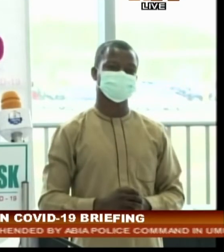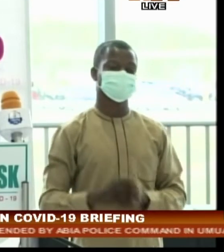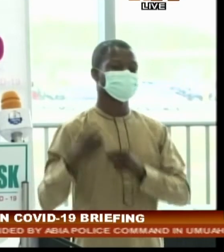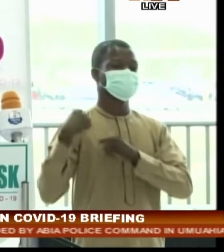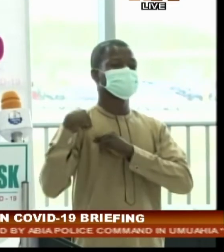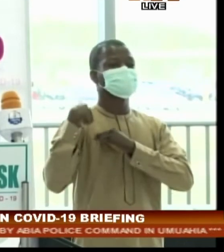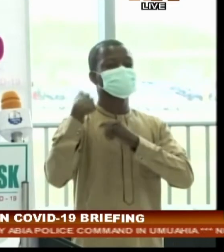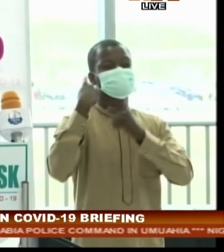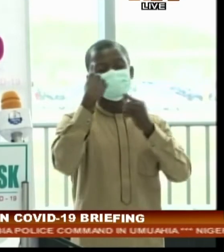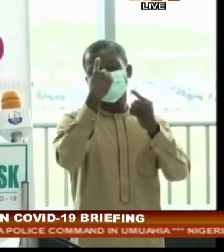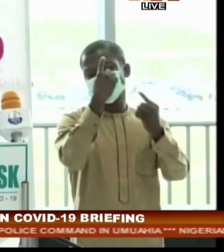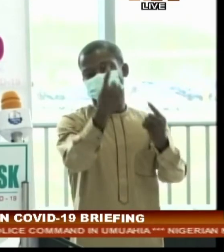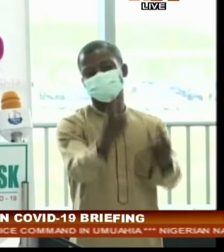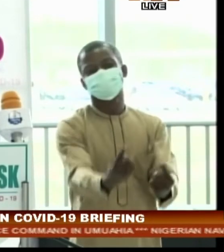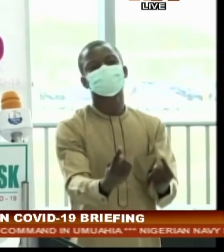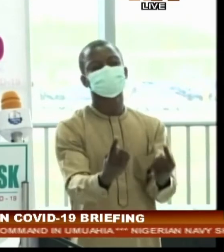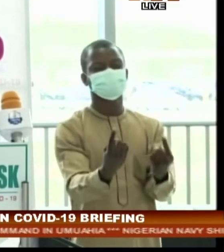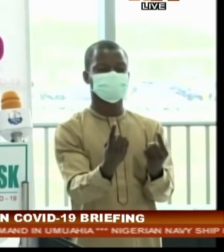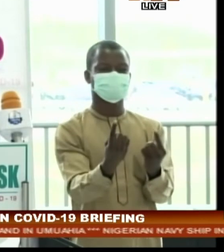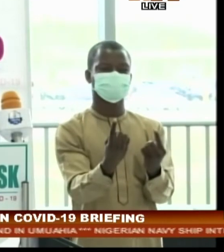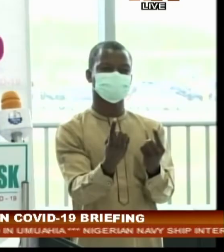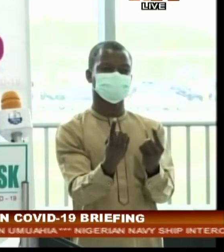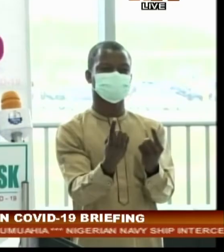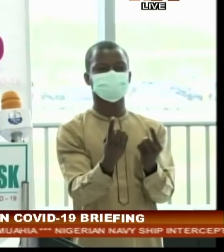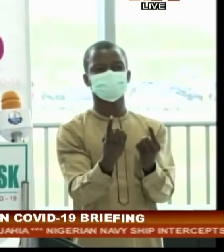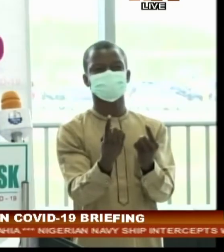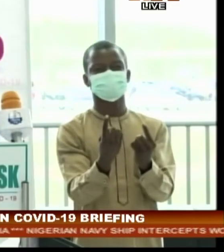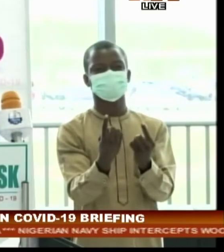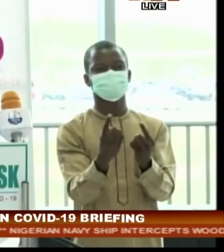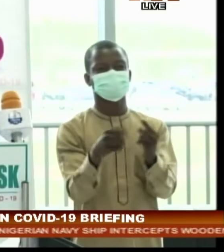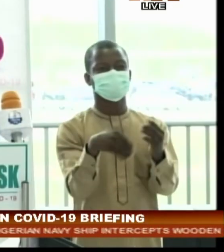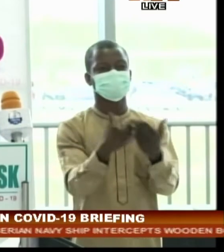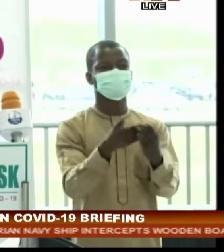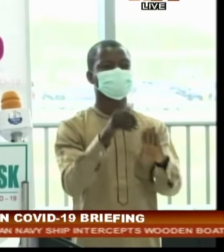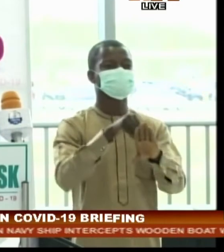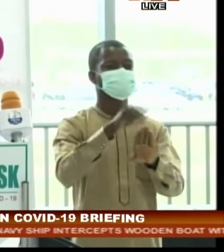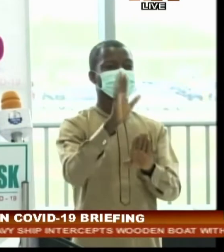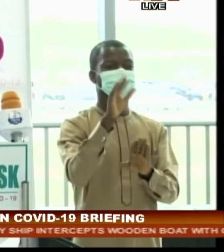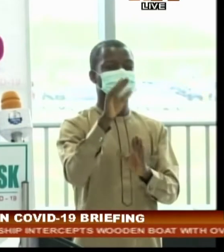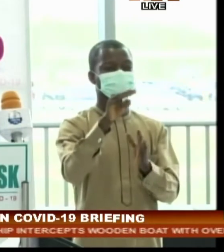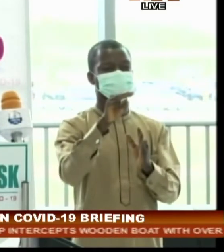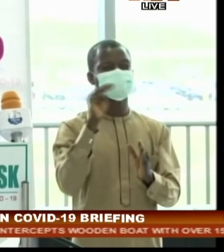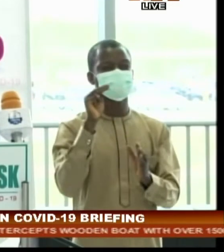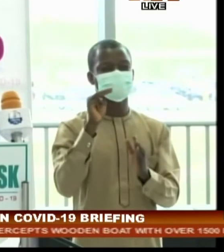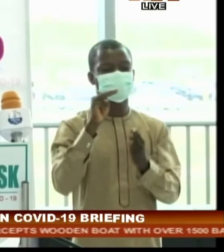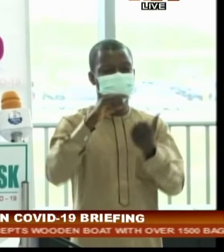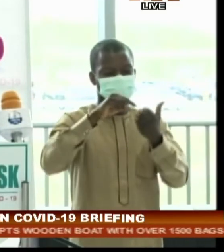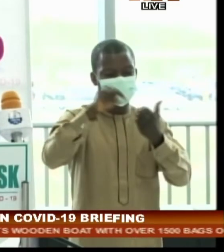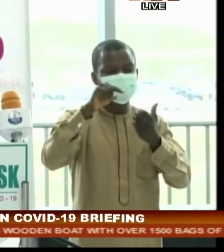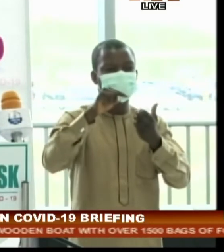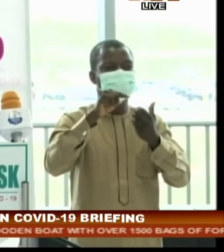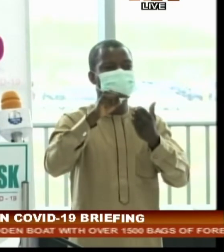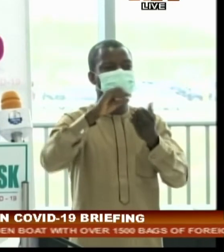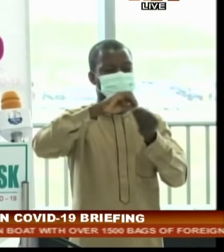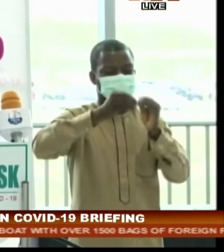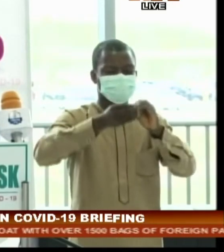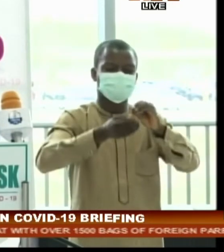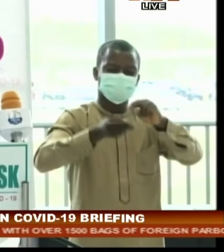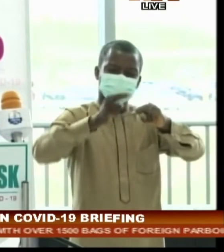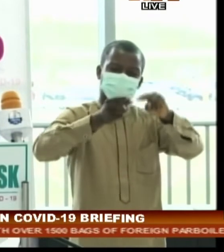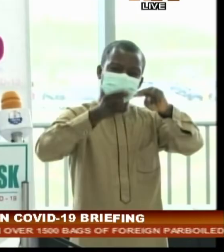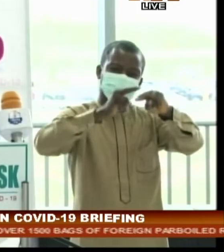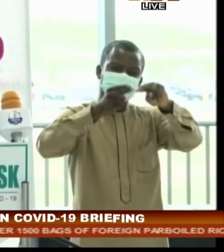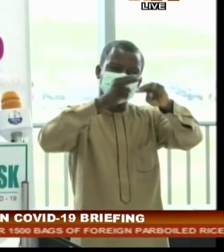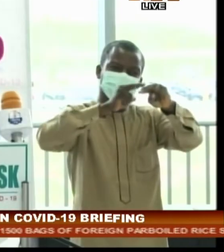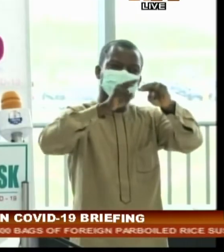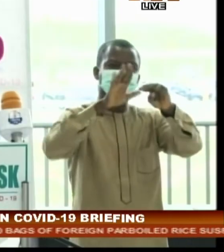Since hitting the 50 million mark, numbers have been increasing by 1